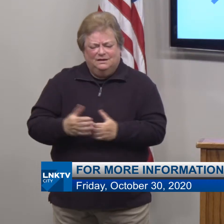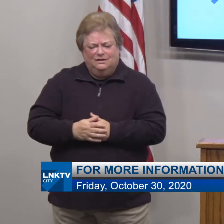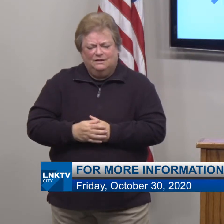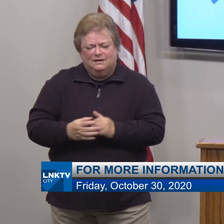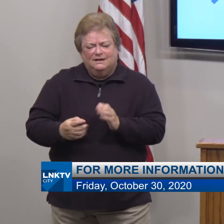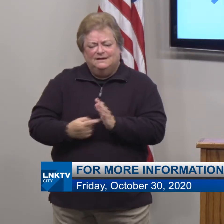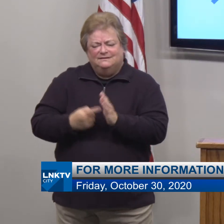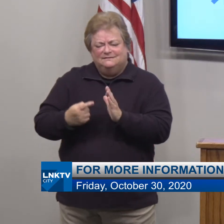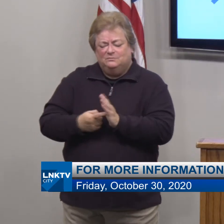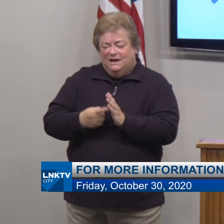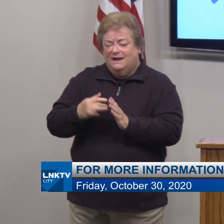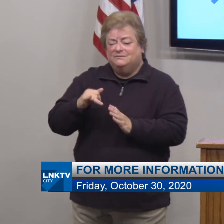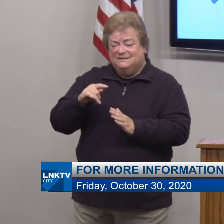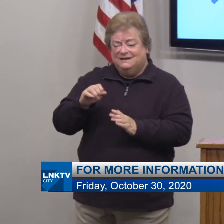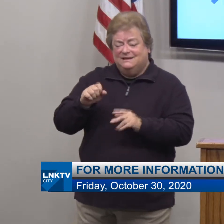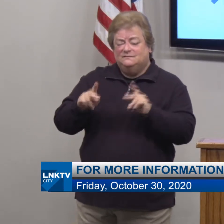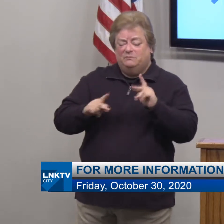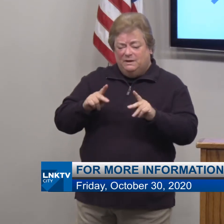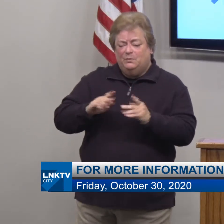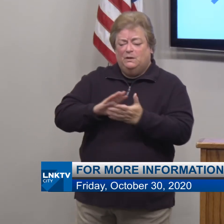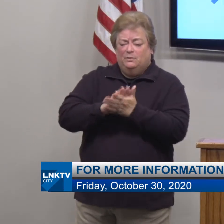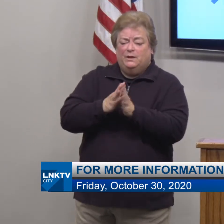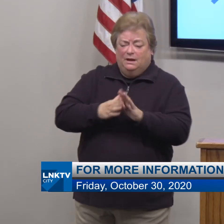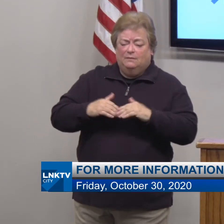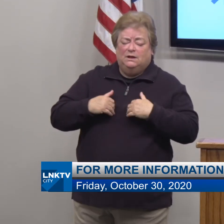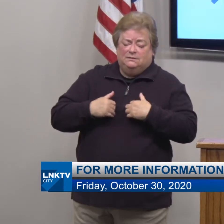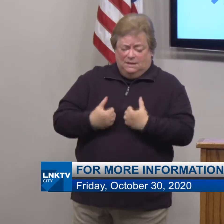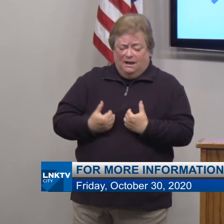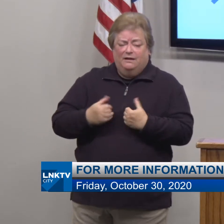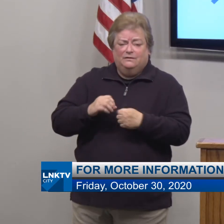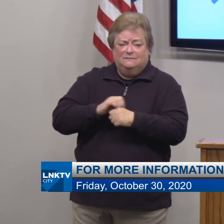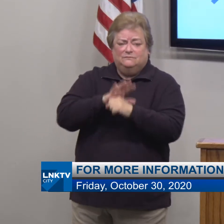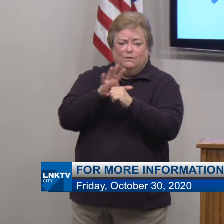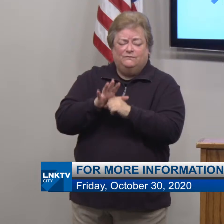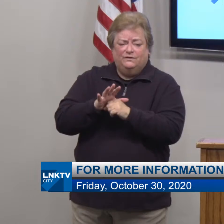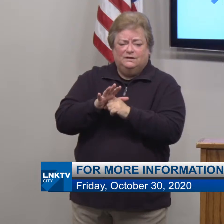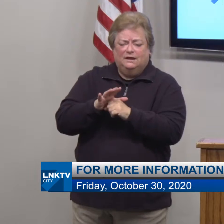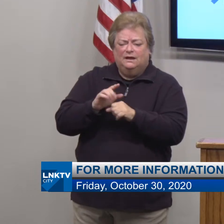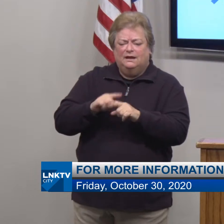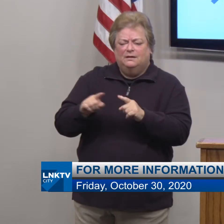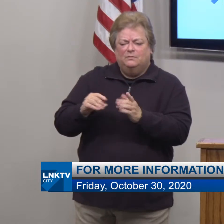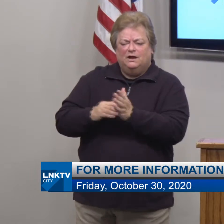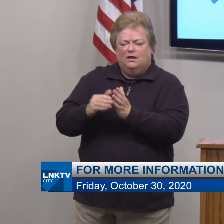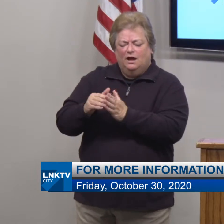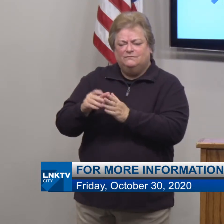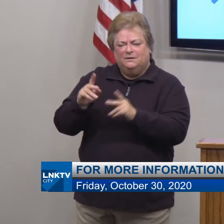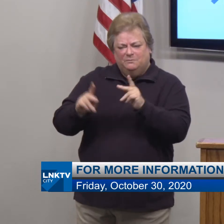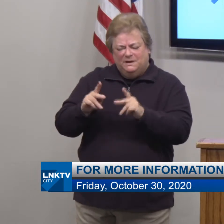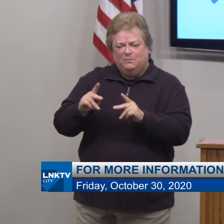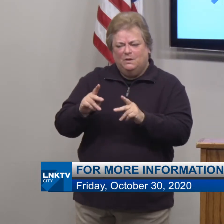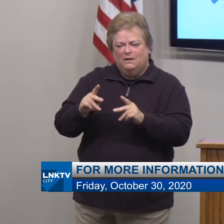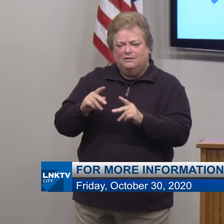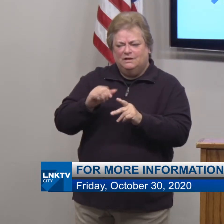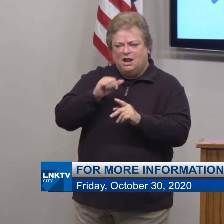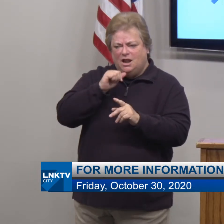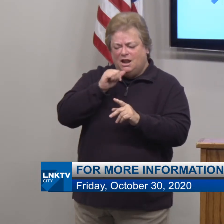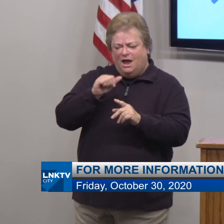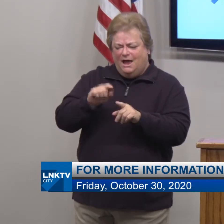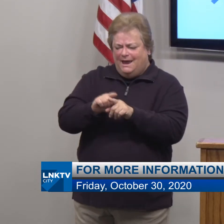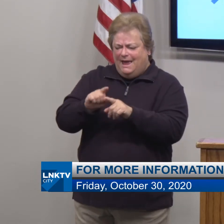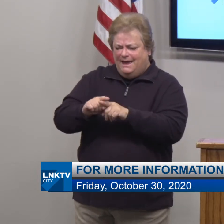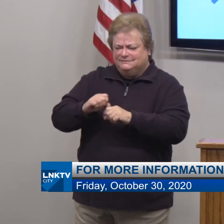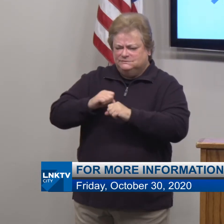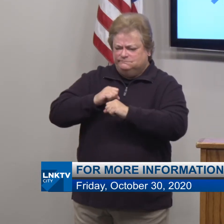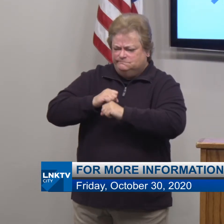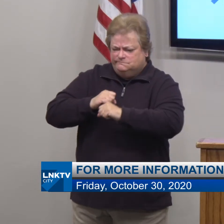the COVID fatigue, but I think it's also is that people kind of have let their guard down as